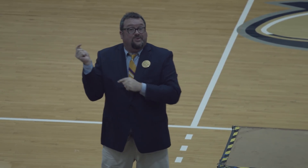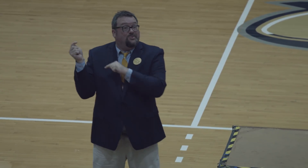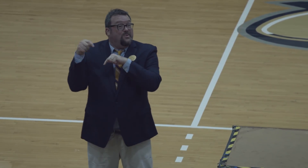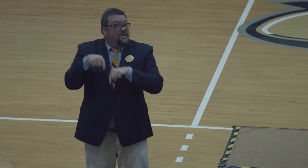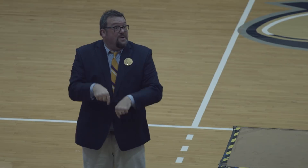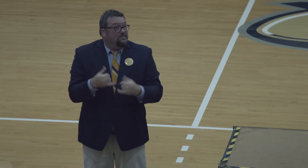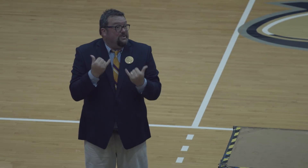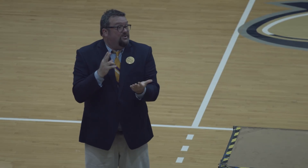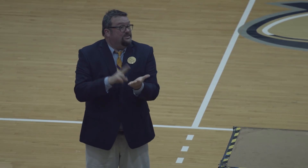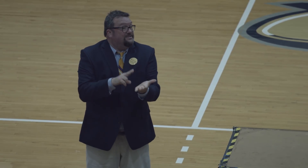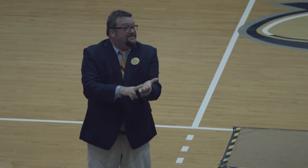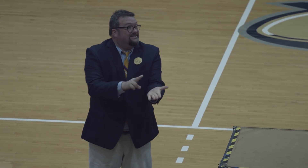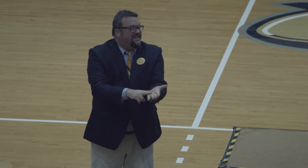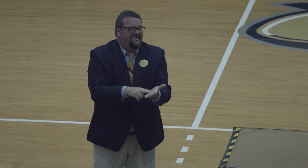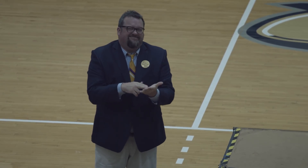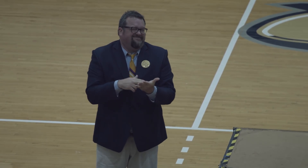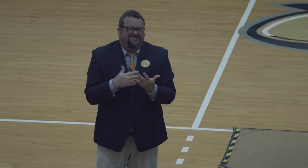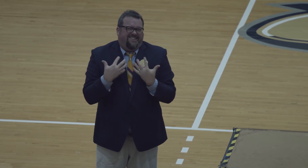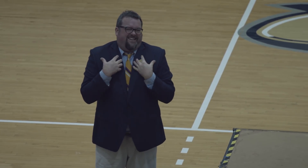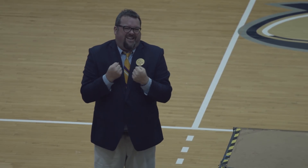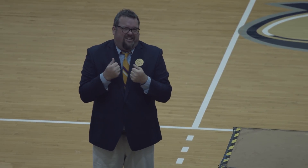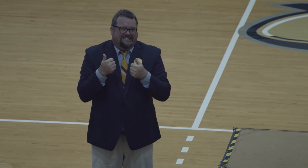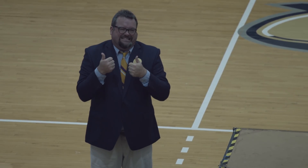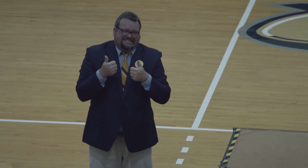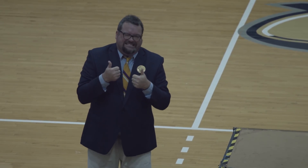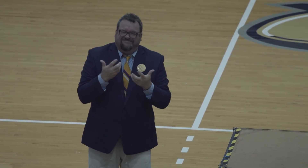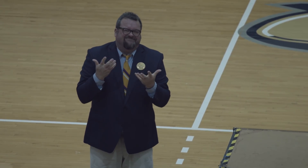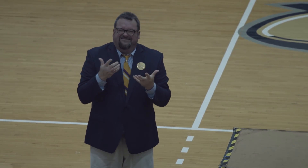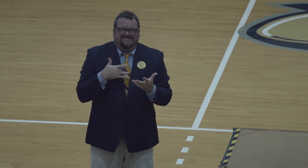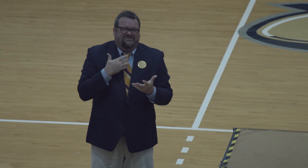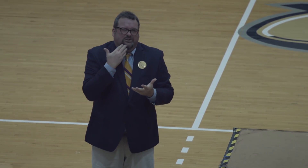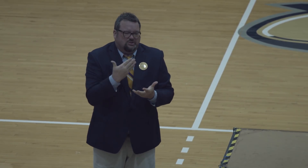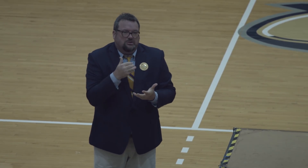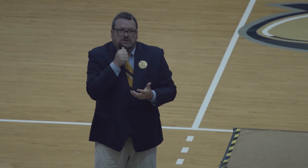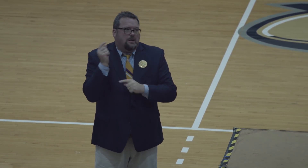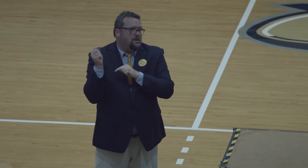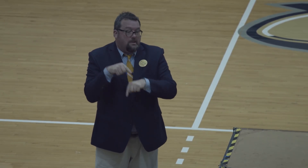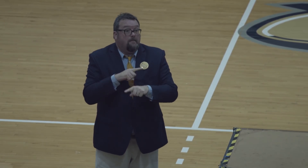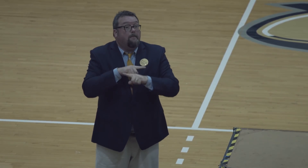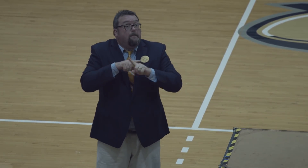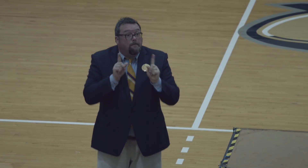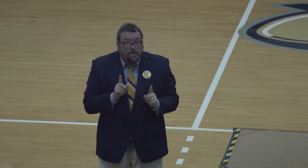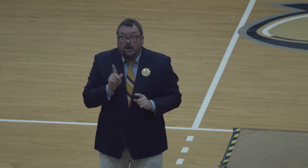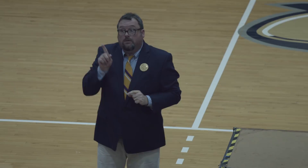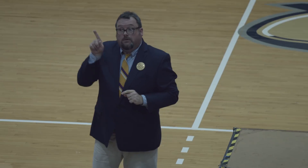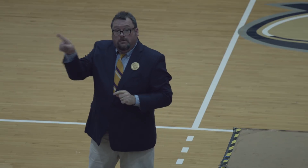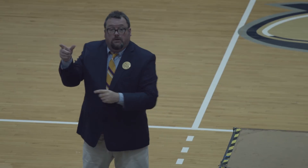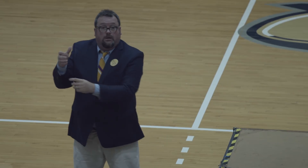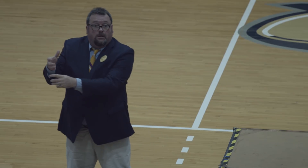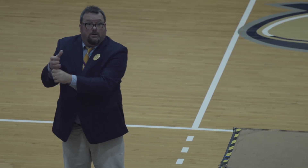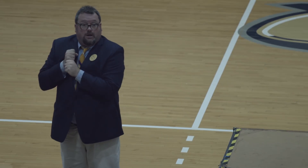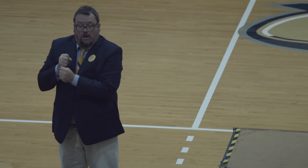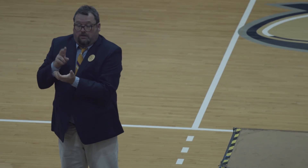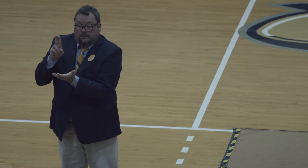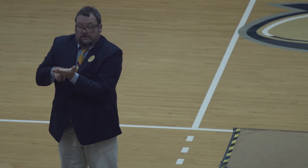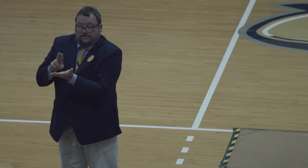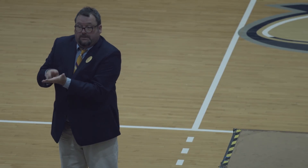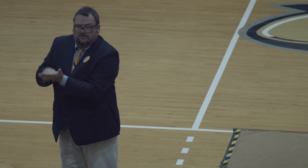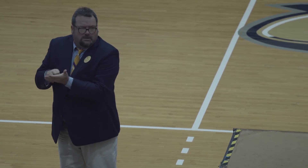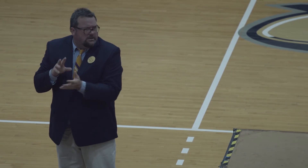Jack Gannon, who wanted to be here to be with us to sign books, but was unable to due to declining health.